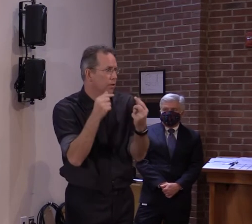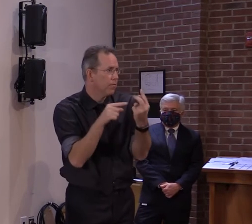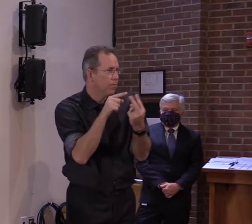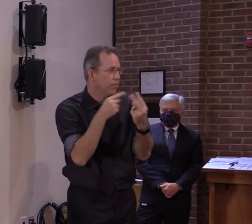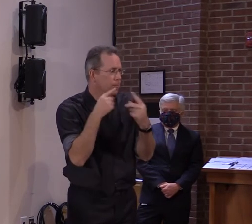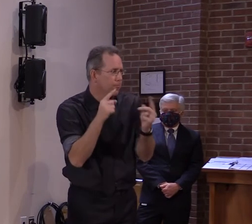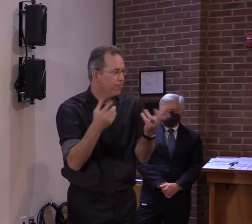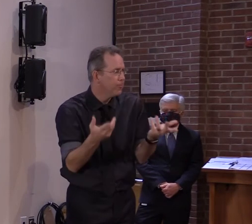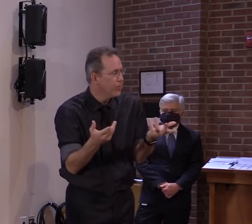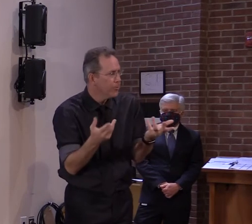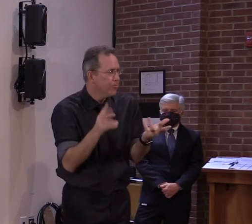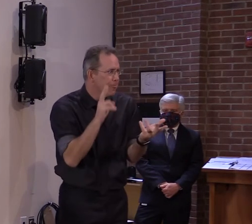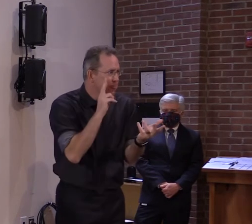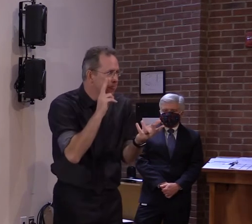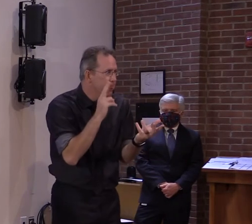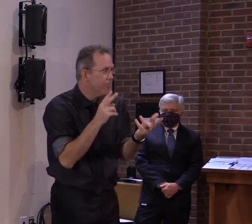game.